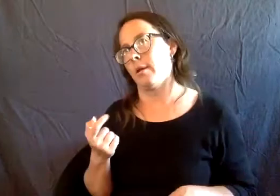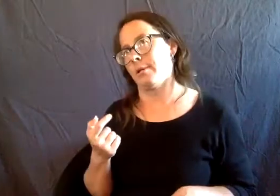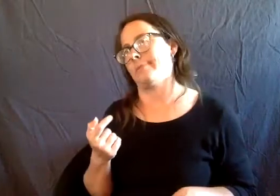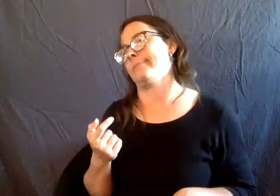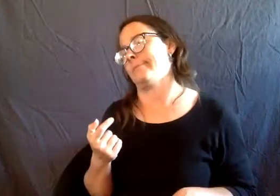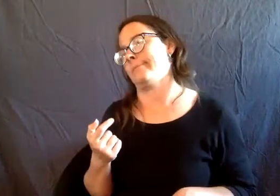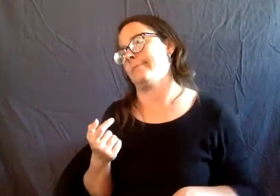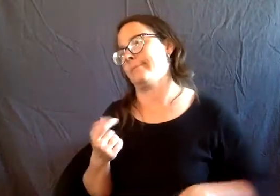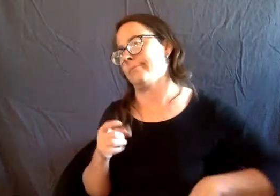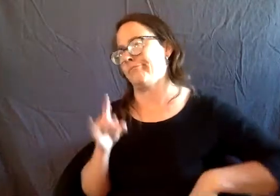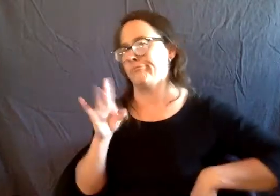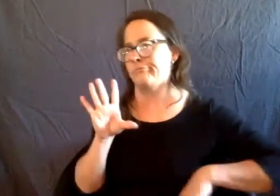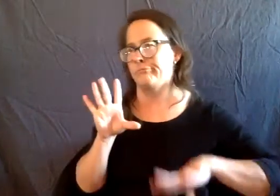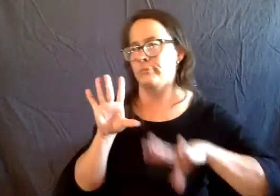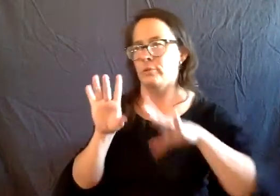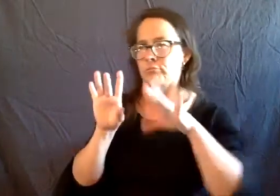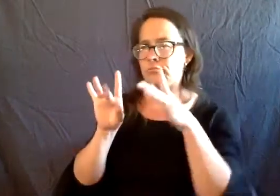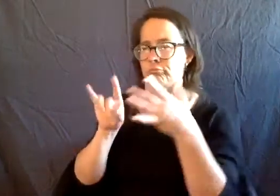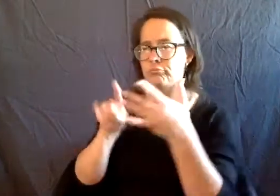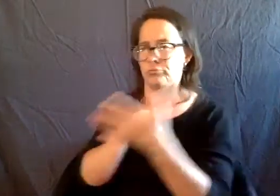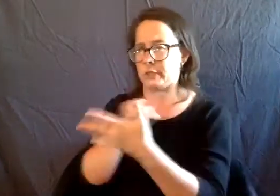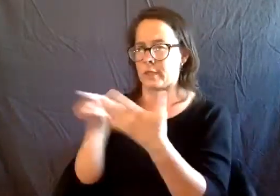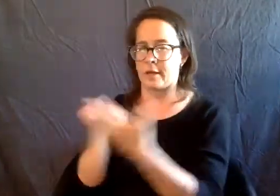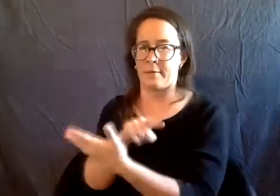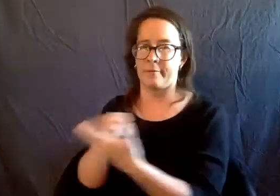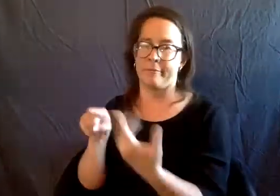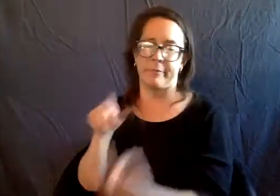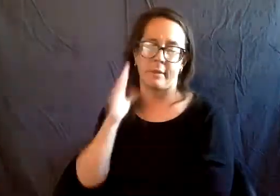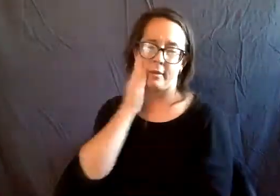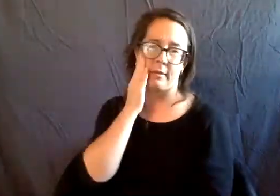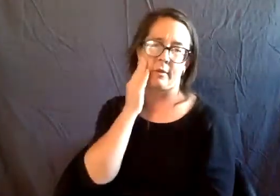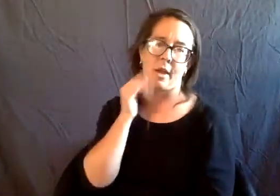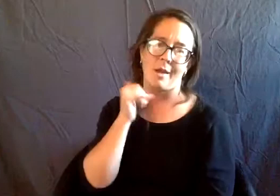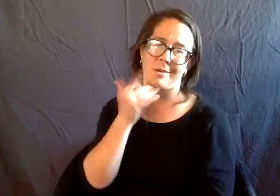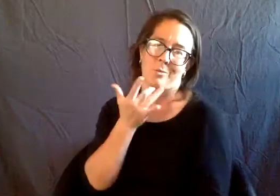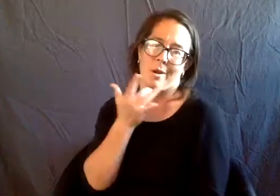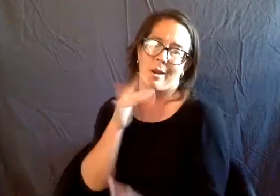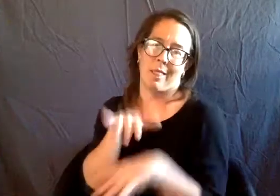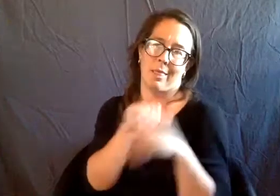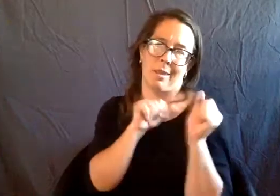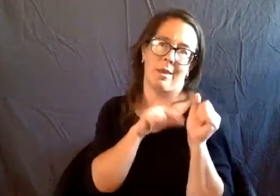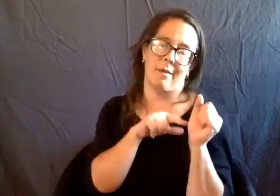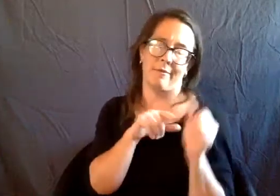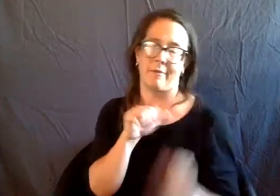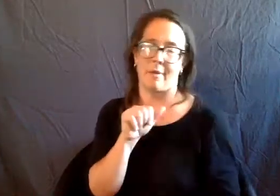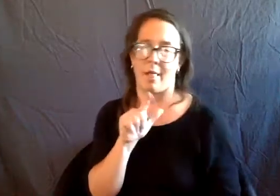but myself. And I just wanted the answers and just wanted to leave. And I was